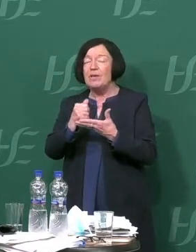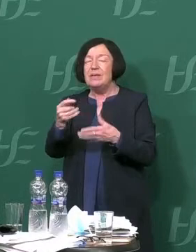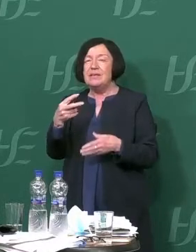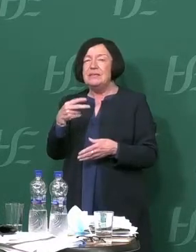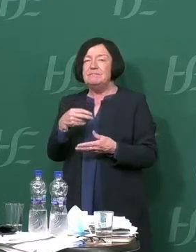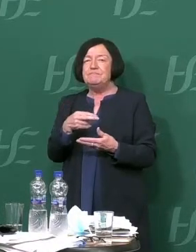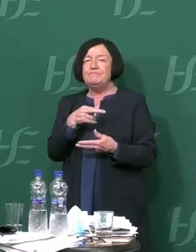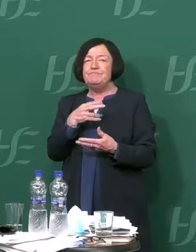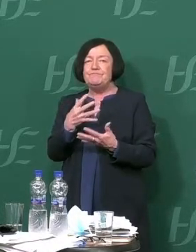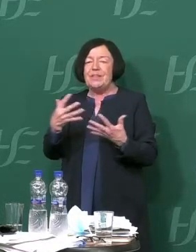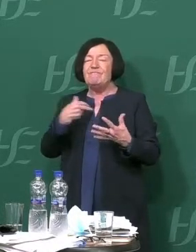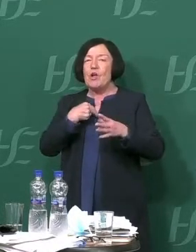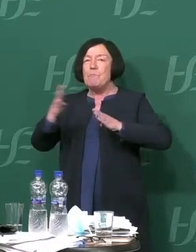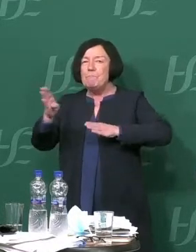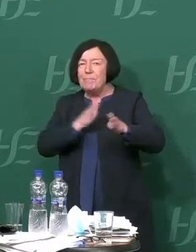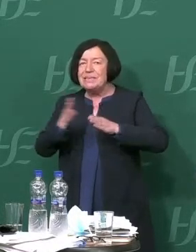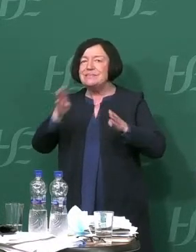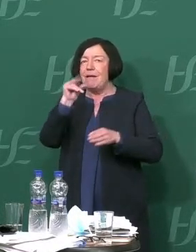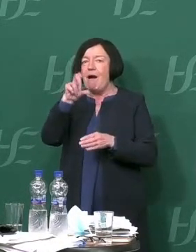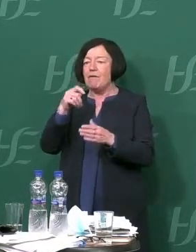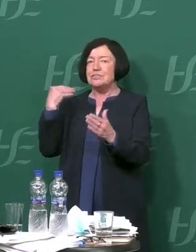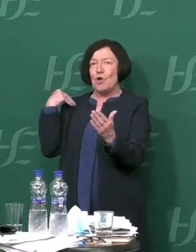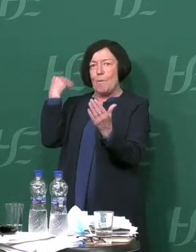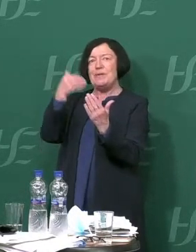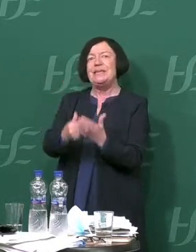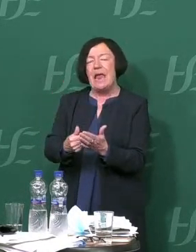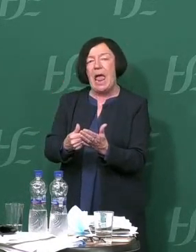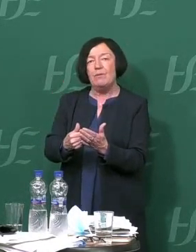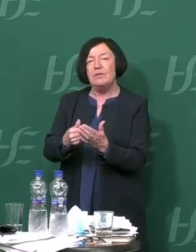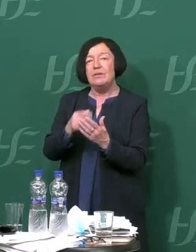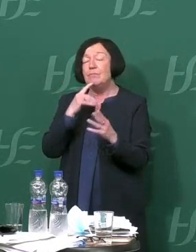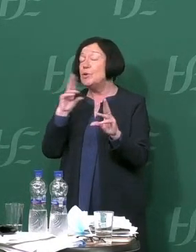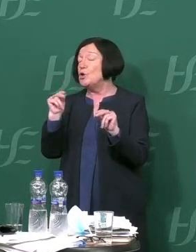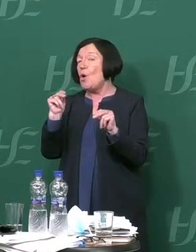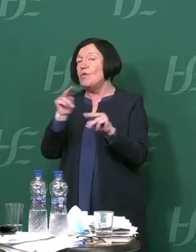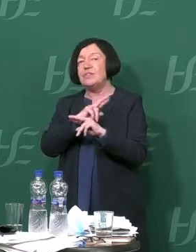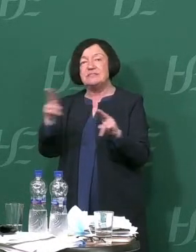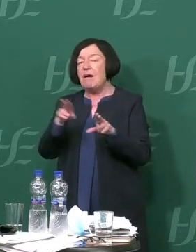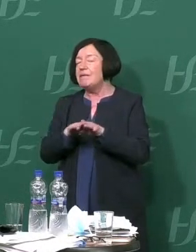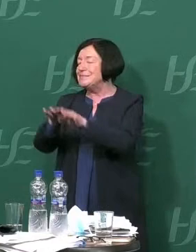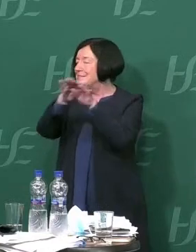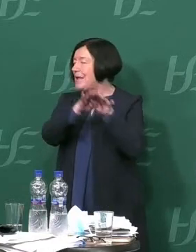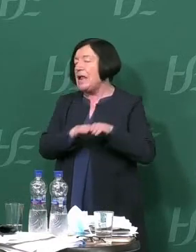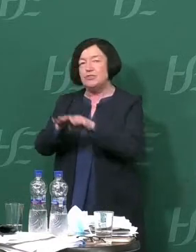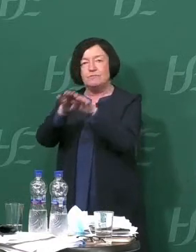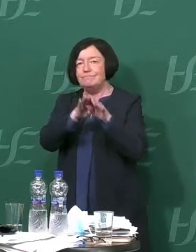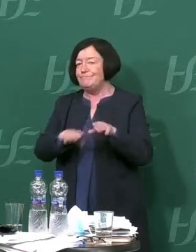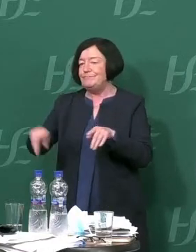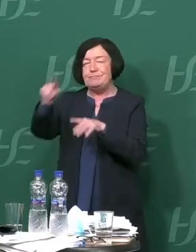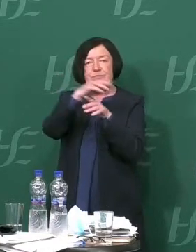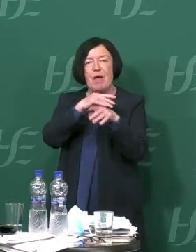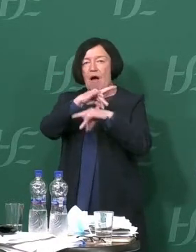very busy August so far from what we're seeing. But no, there's not a standard approach across the board.